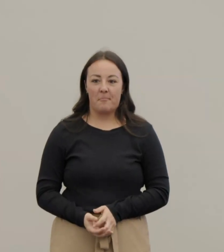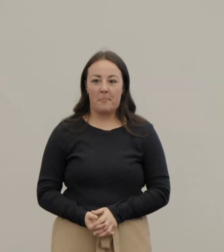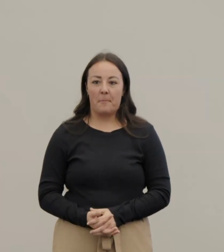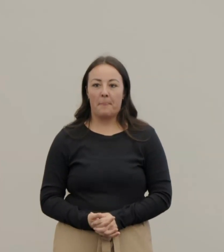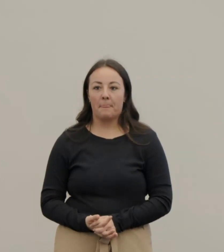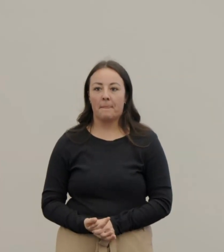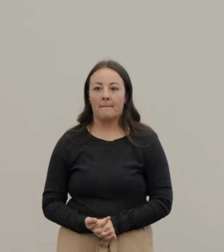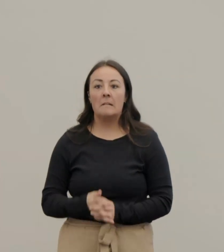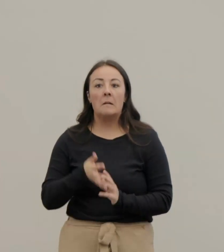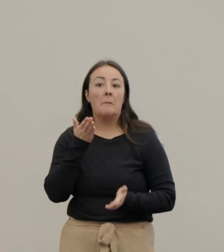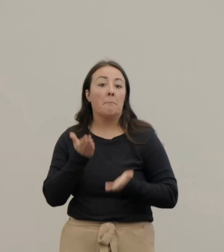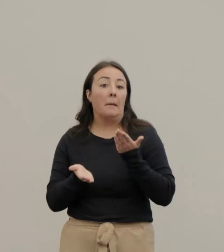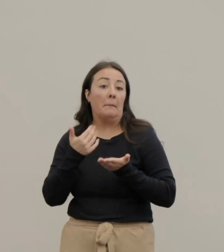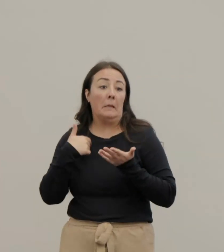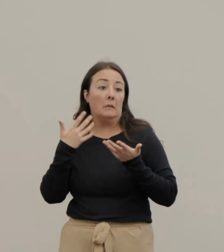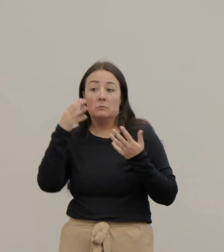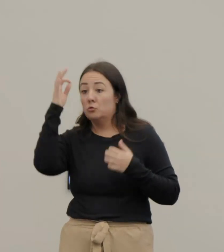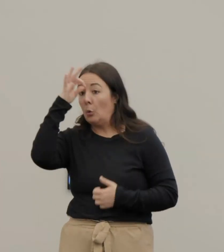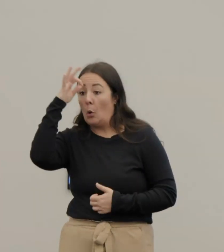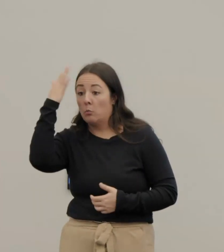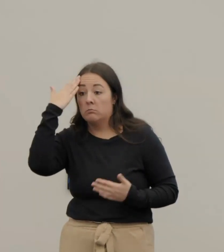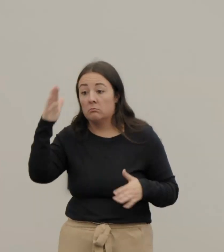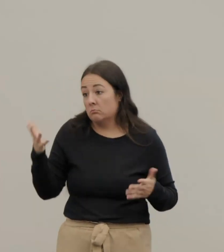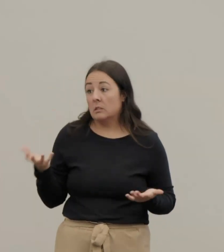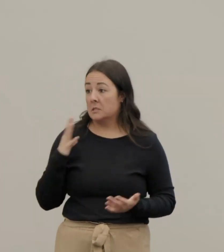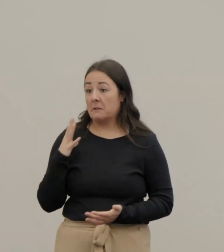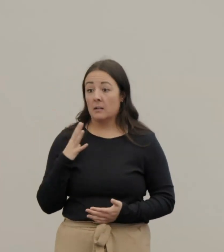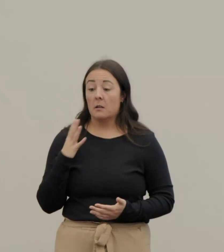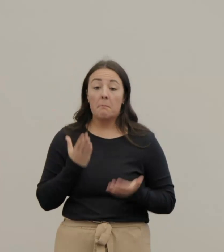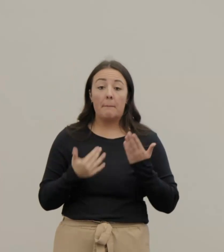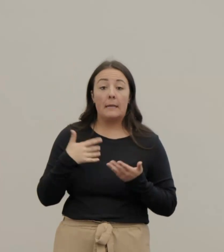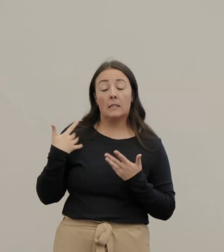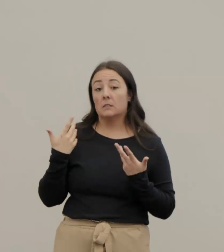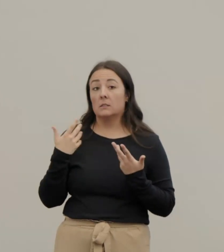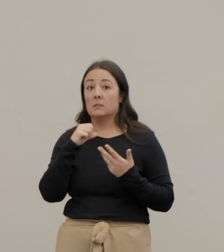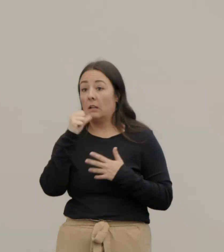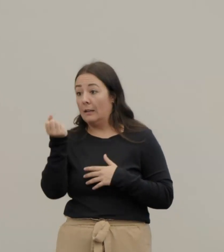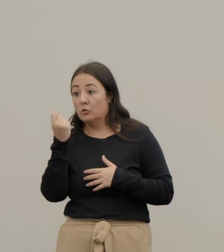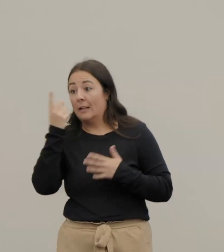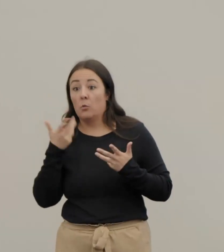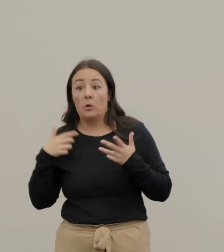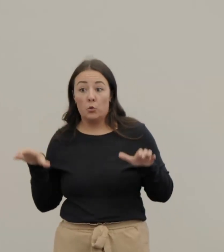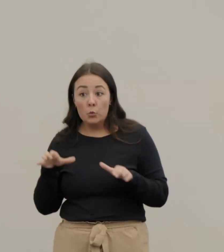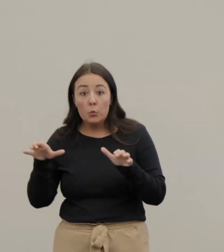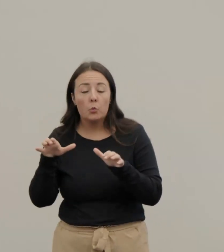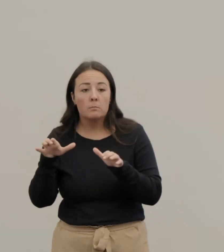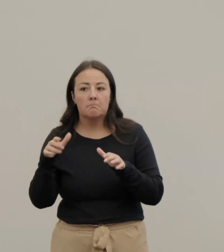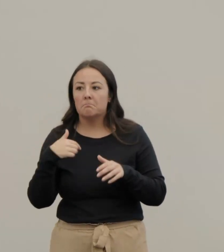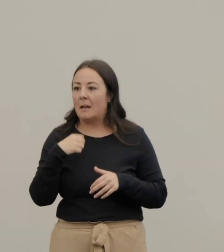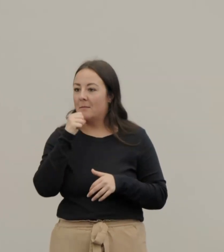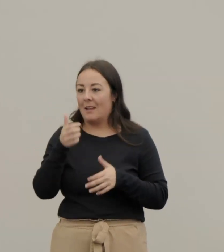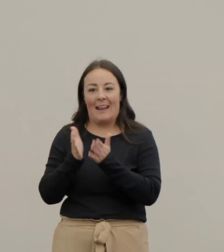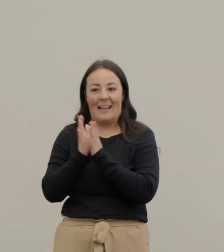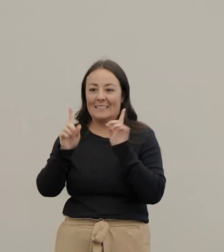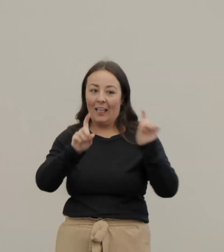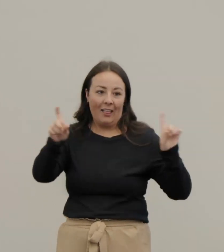Okay. Maybe it's a lack of awareness. That's fine. Maybe lack of understanding what we need to do there. I'm not asking you to all go learn